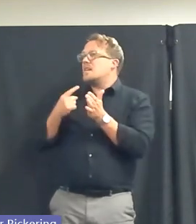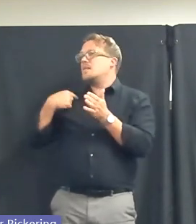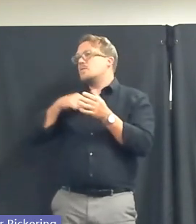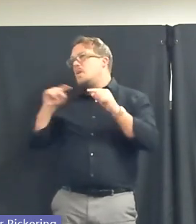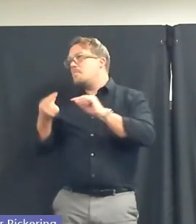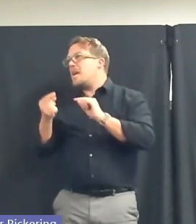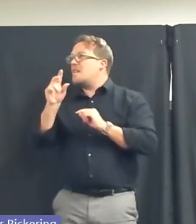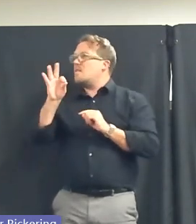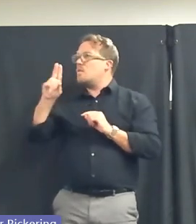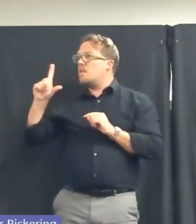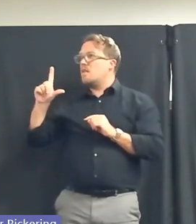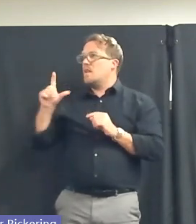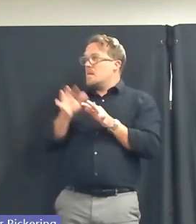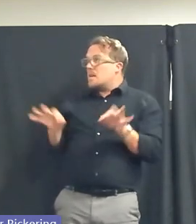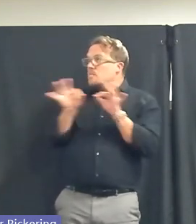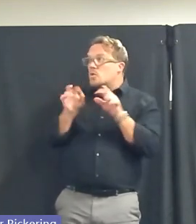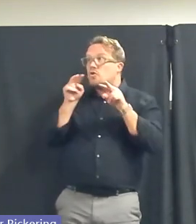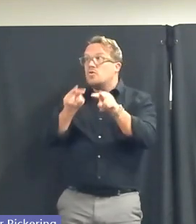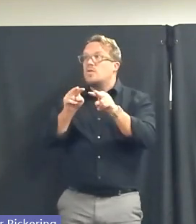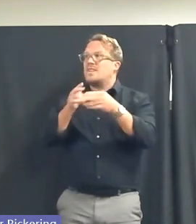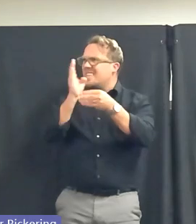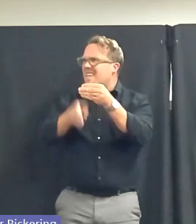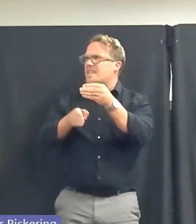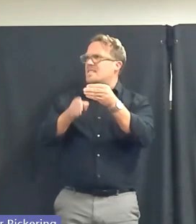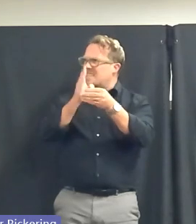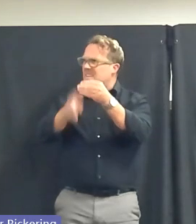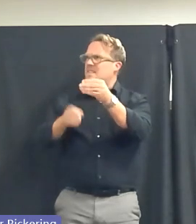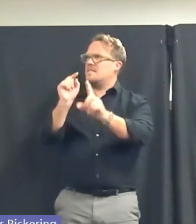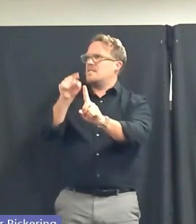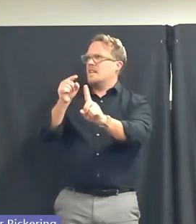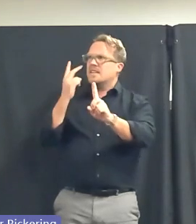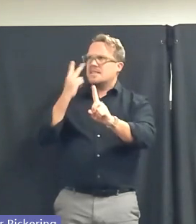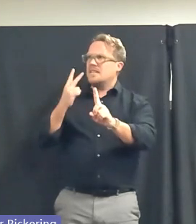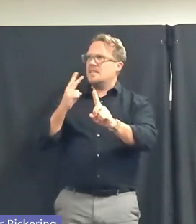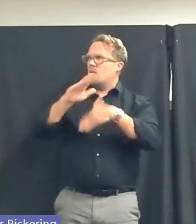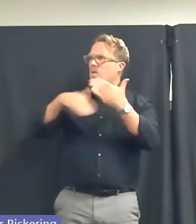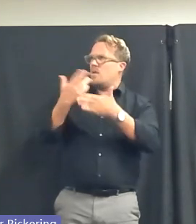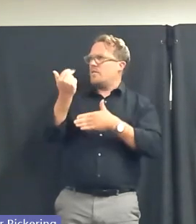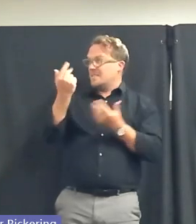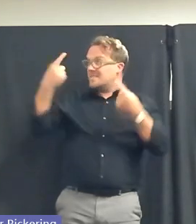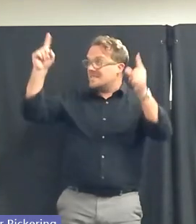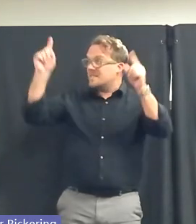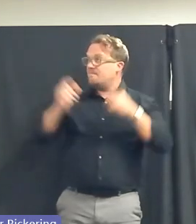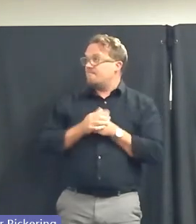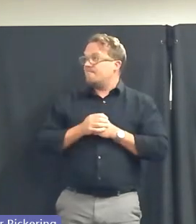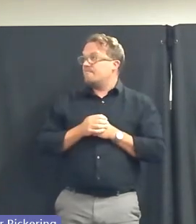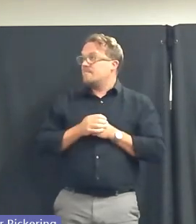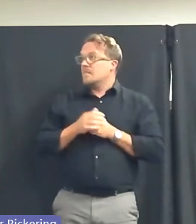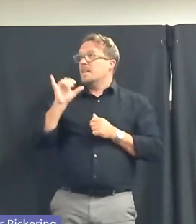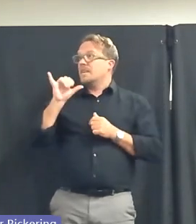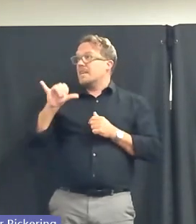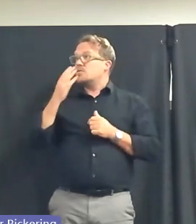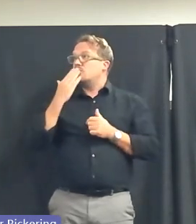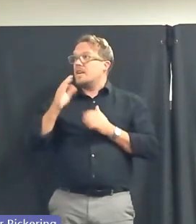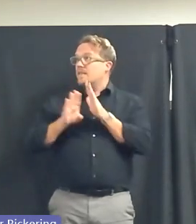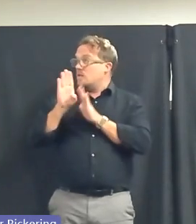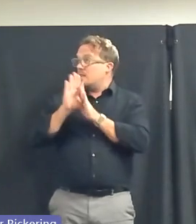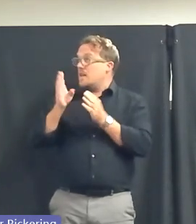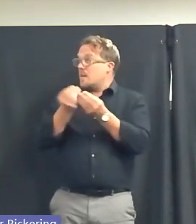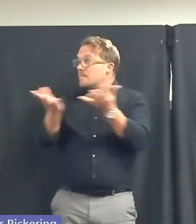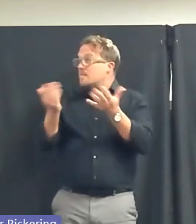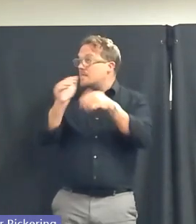at the data and sometimes it can be hurtful, but we have to look at that end game, that end result. We had 13